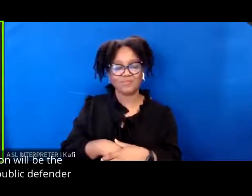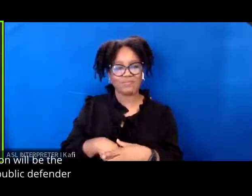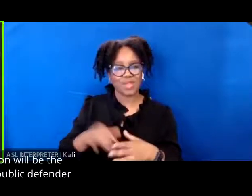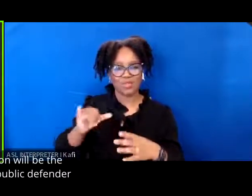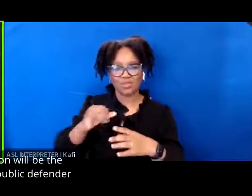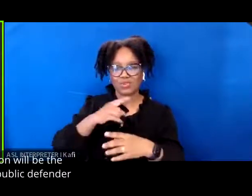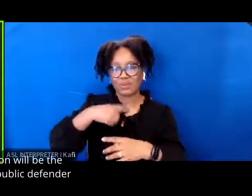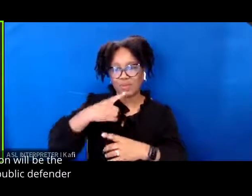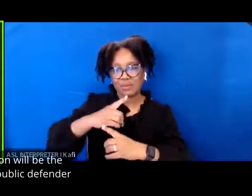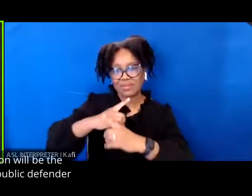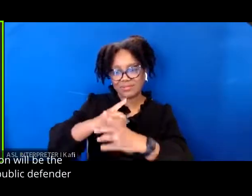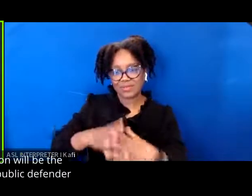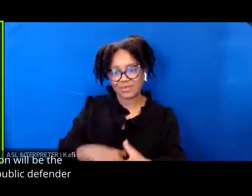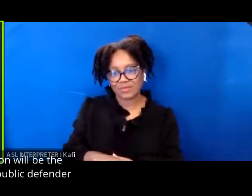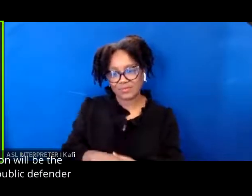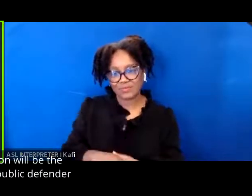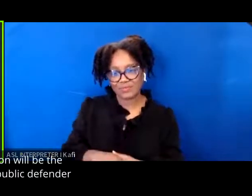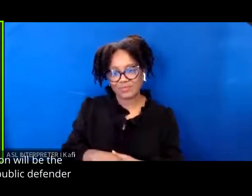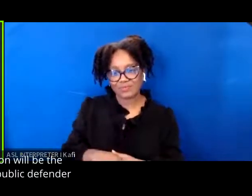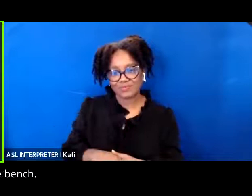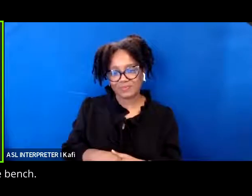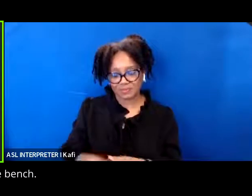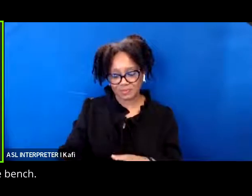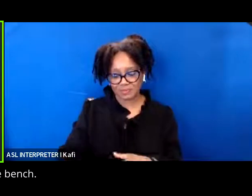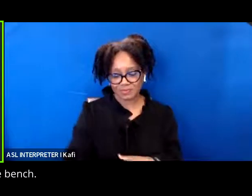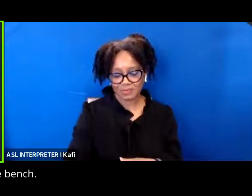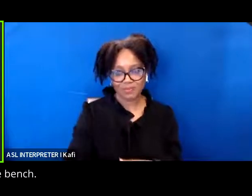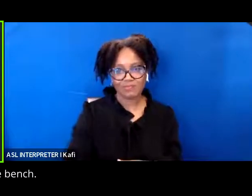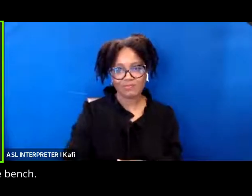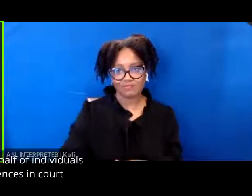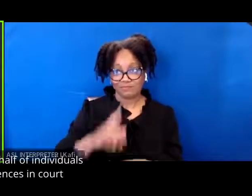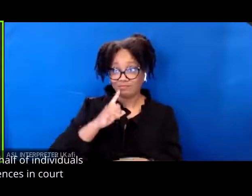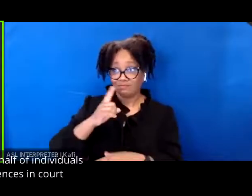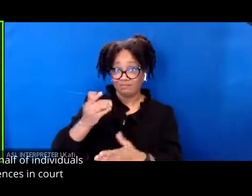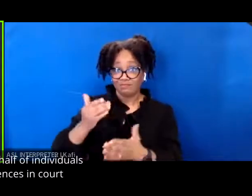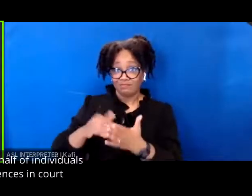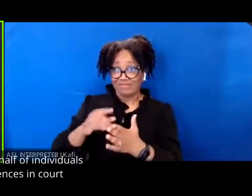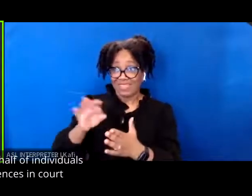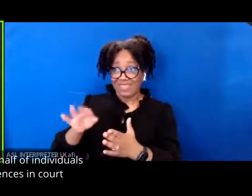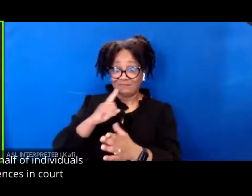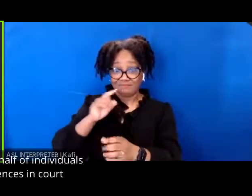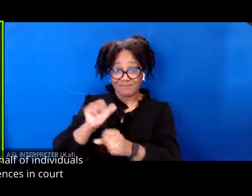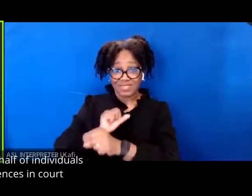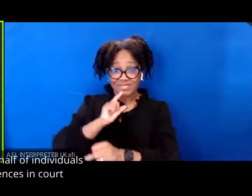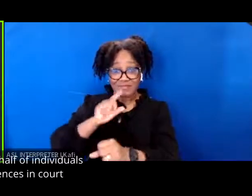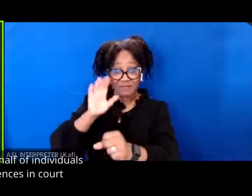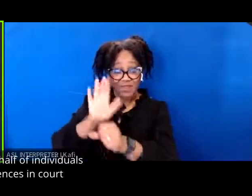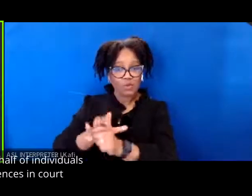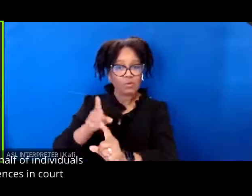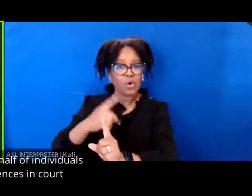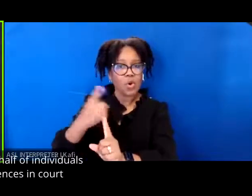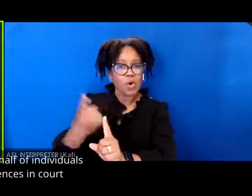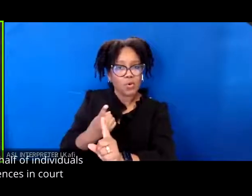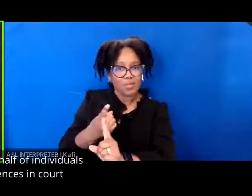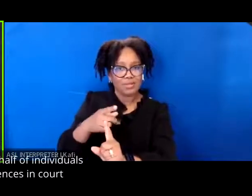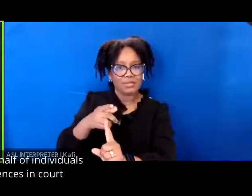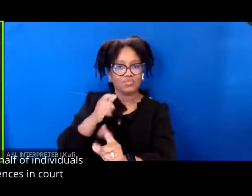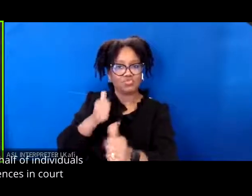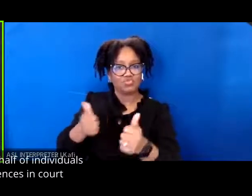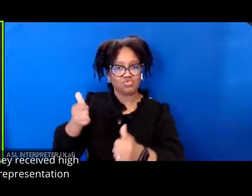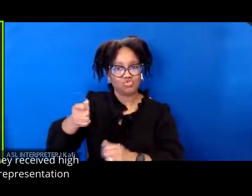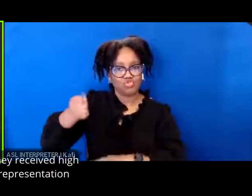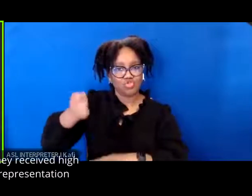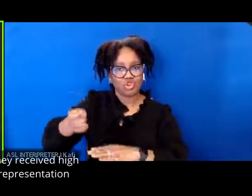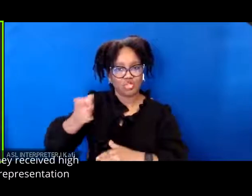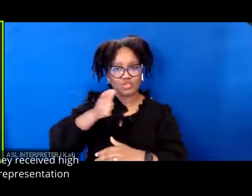judge jackson will be the only former public defender on the bench her work on behalf of individuals facing sentences in